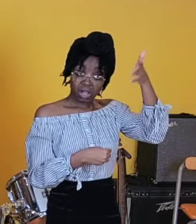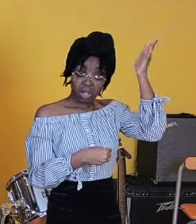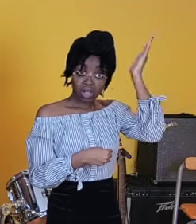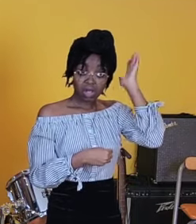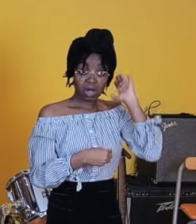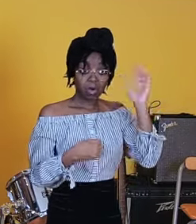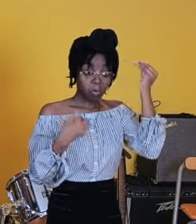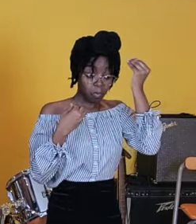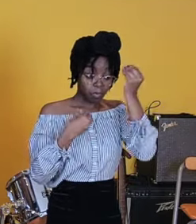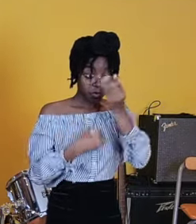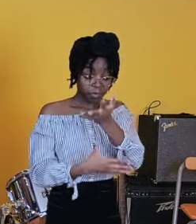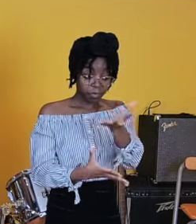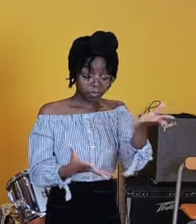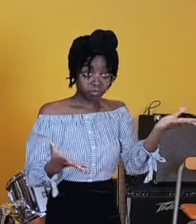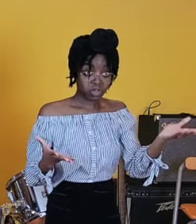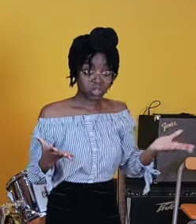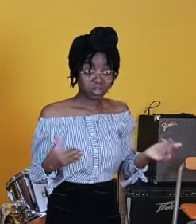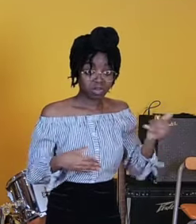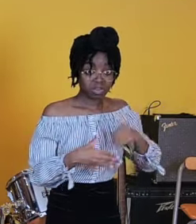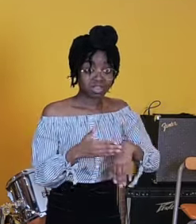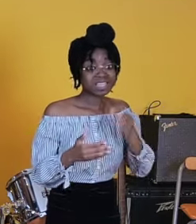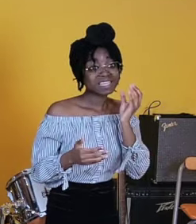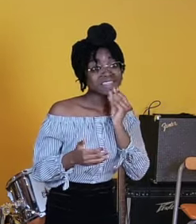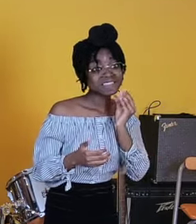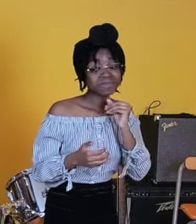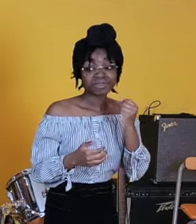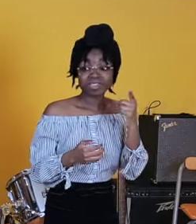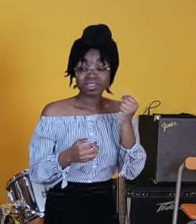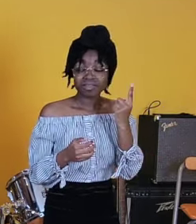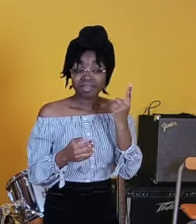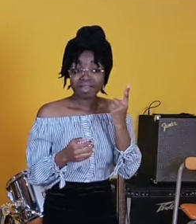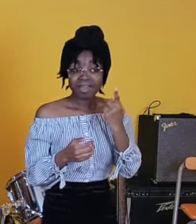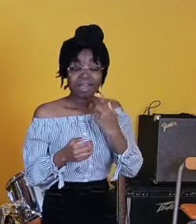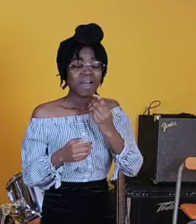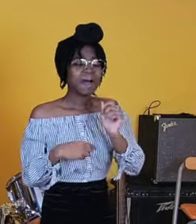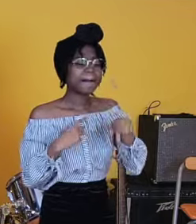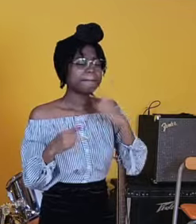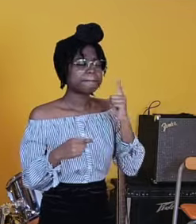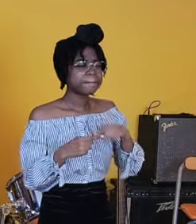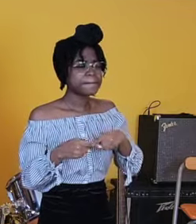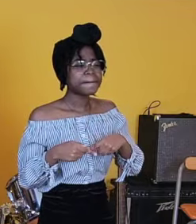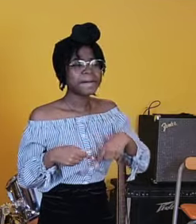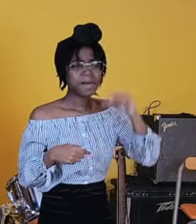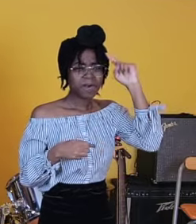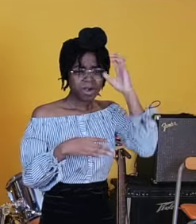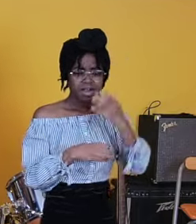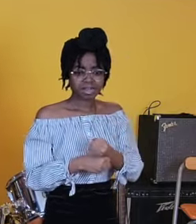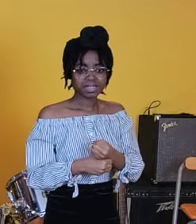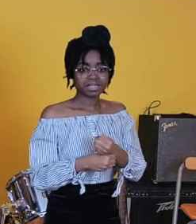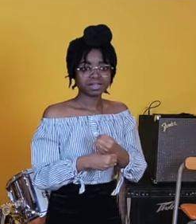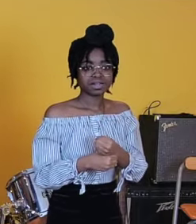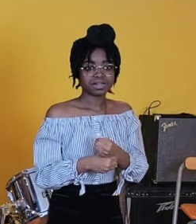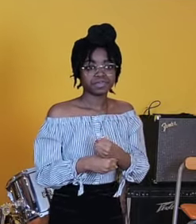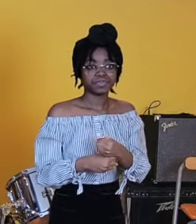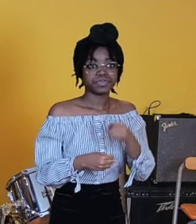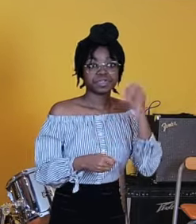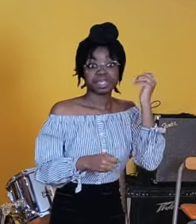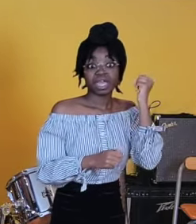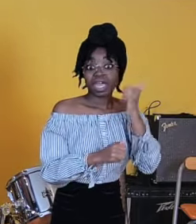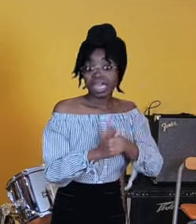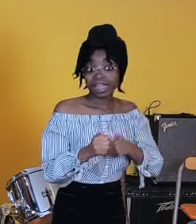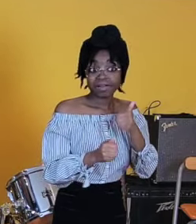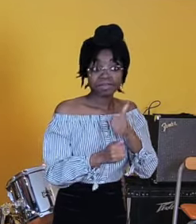these pictures in Hebrews 11 about faith. Now, each picture represents the unique faith of